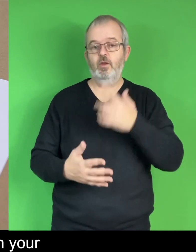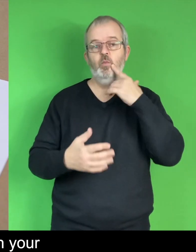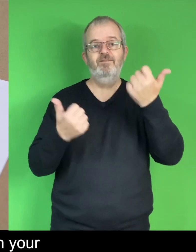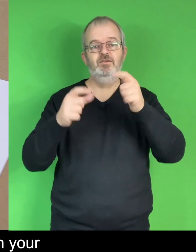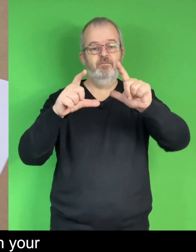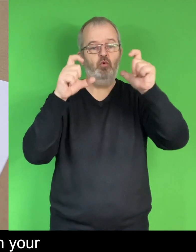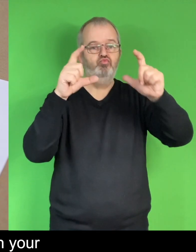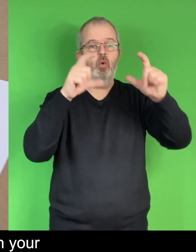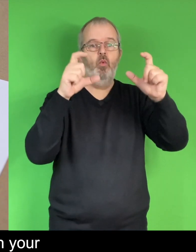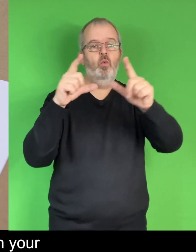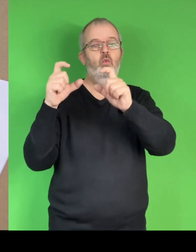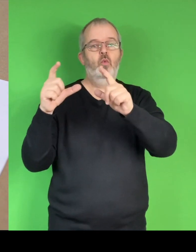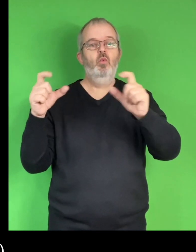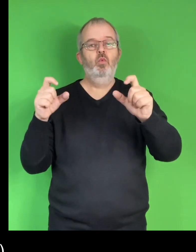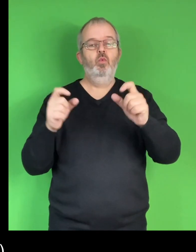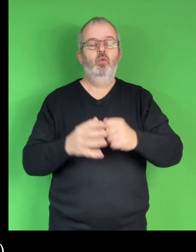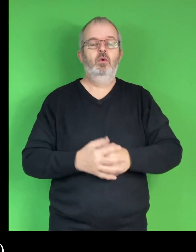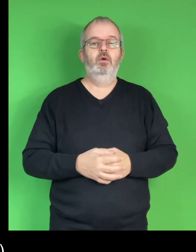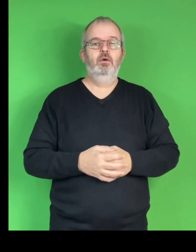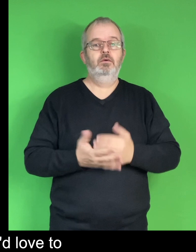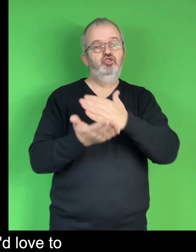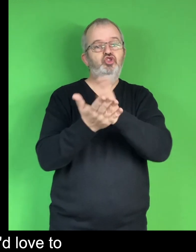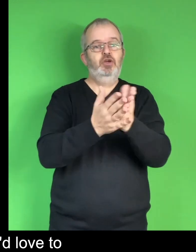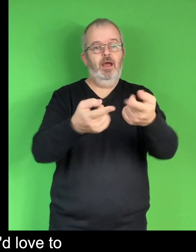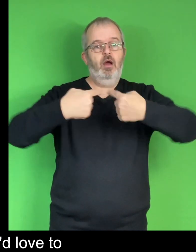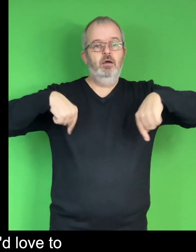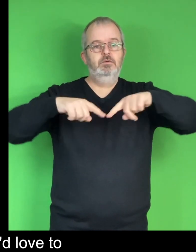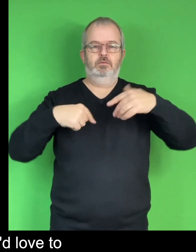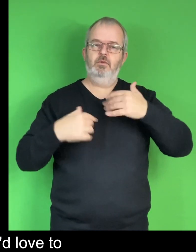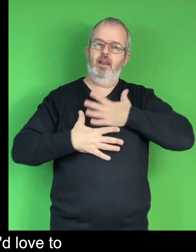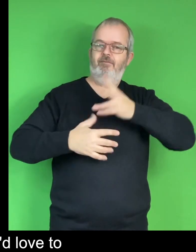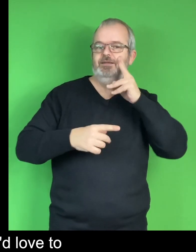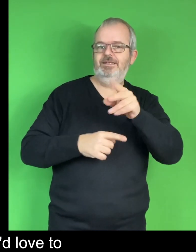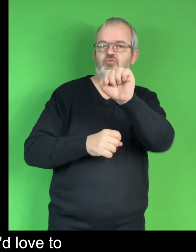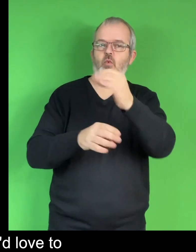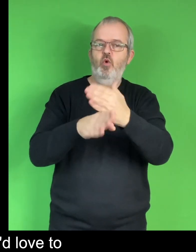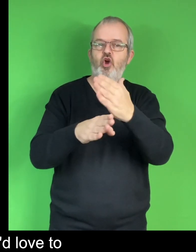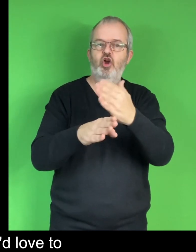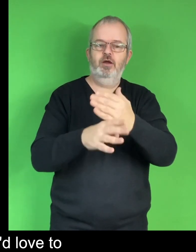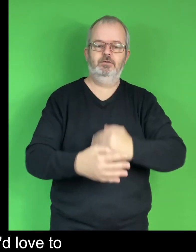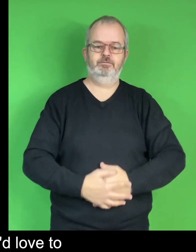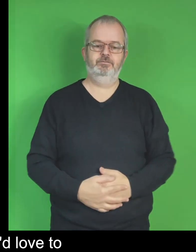When you've taken your photo of the reflection, share it with us. We'd love to see what you've done.